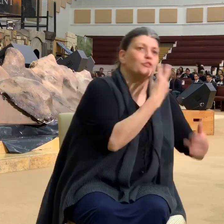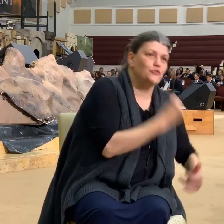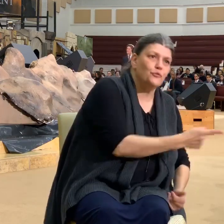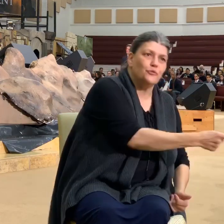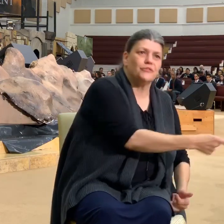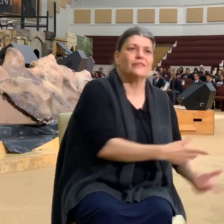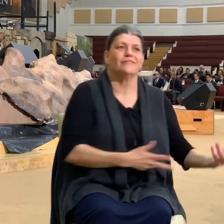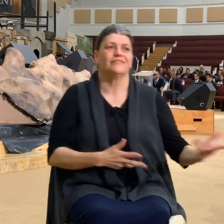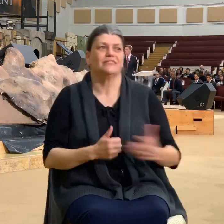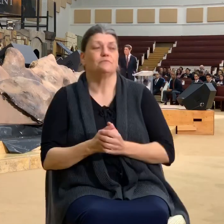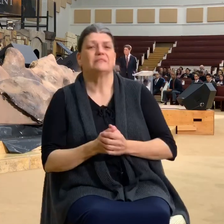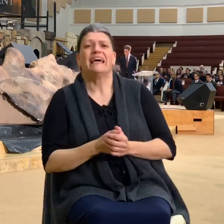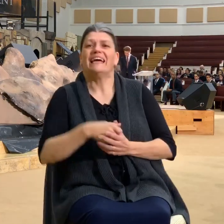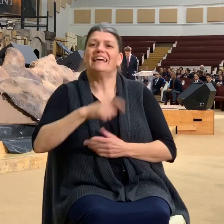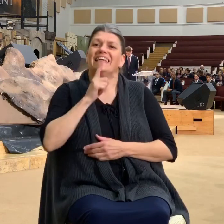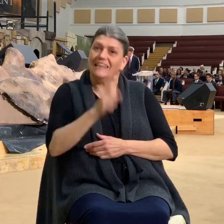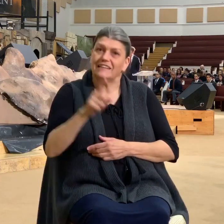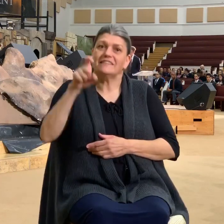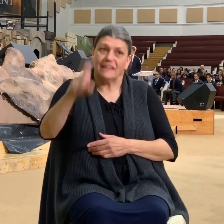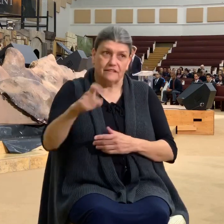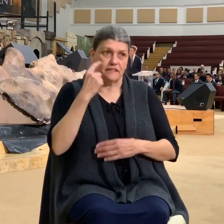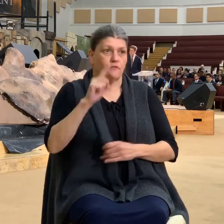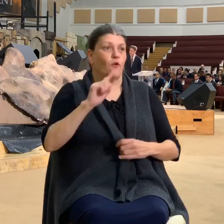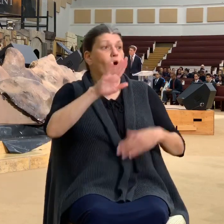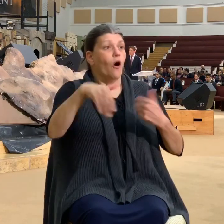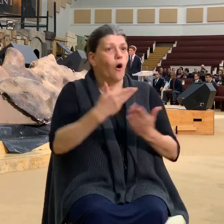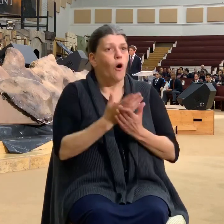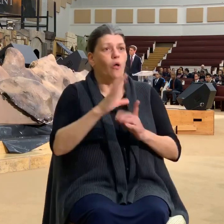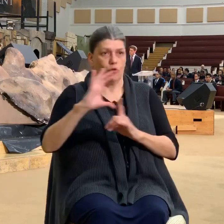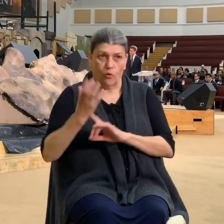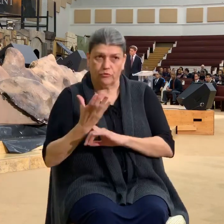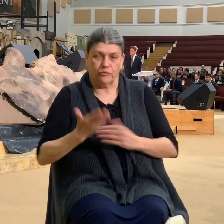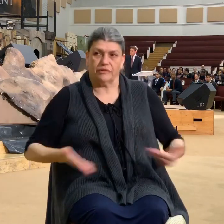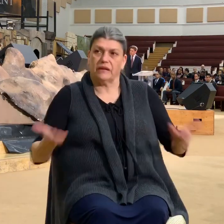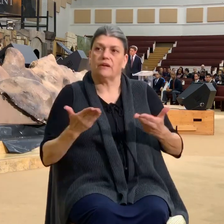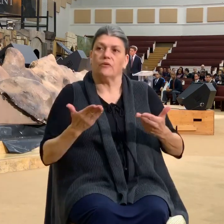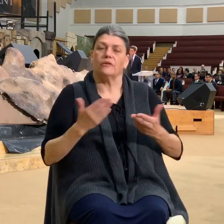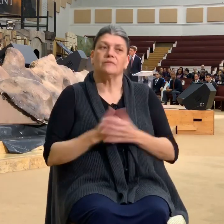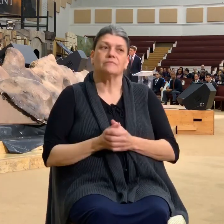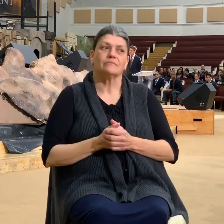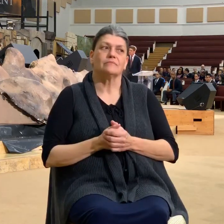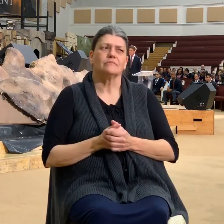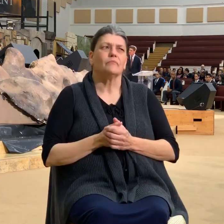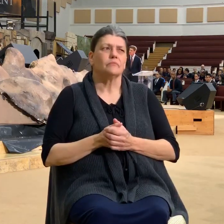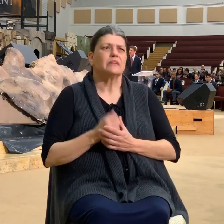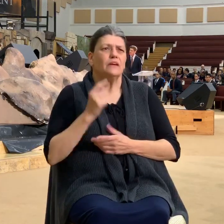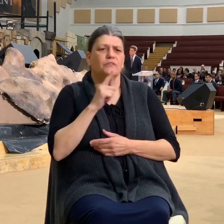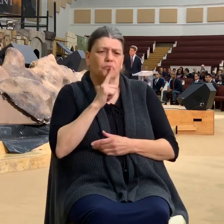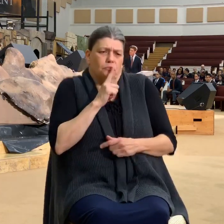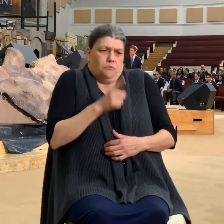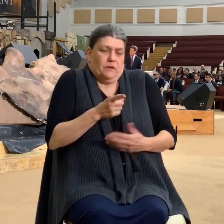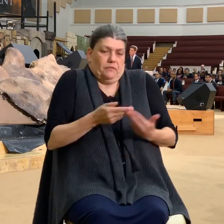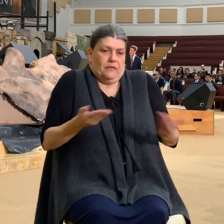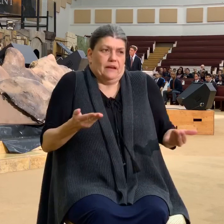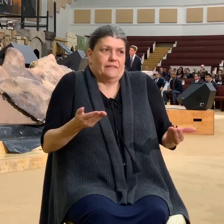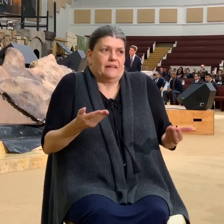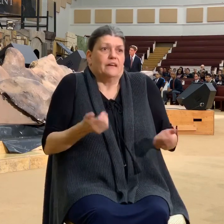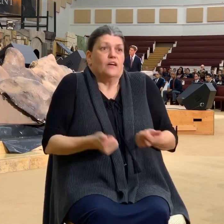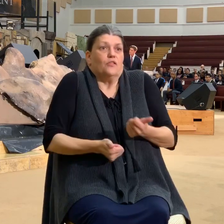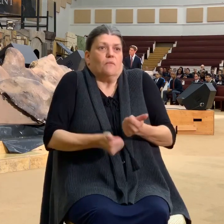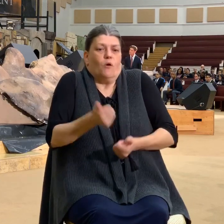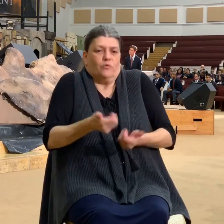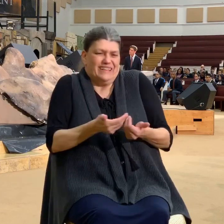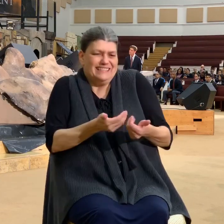biblical. Now, there is the reality, because that somebody said that the most segregated place